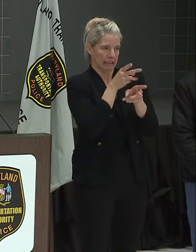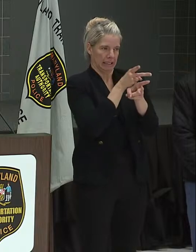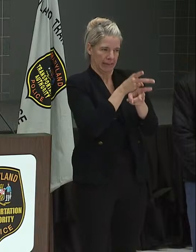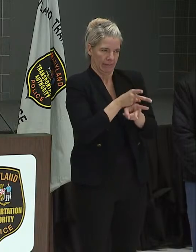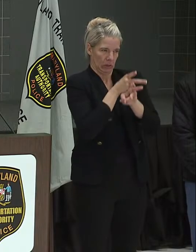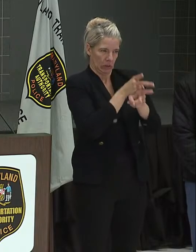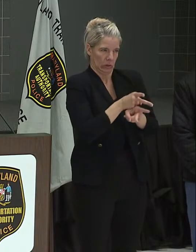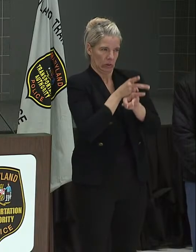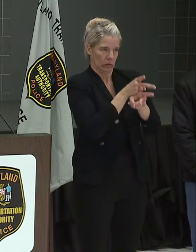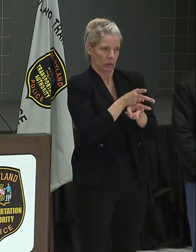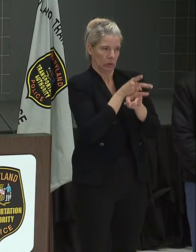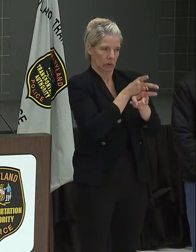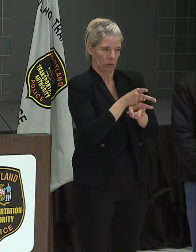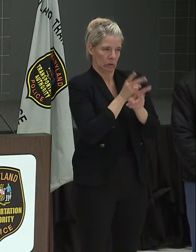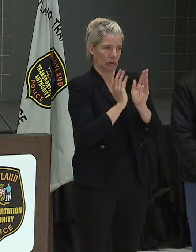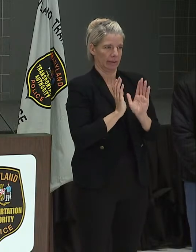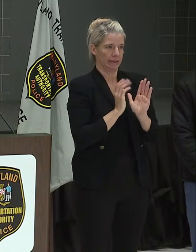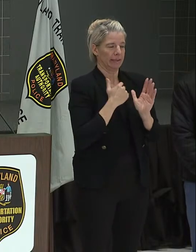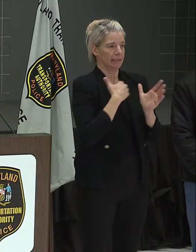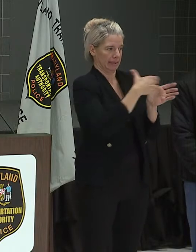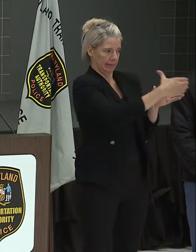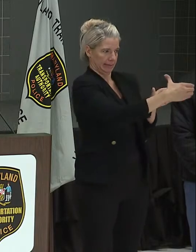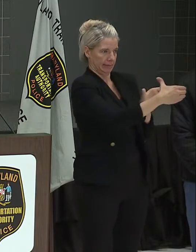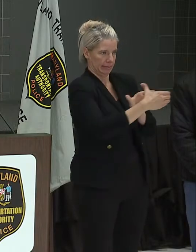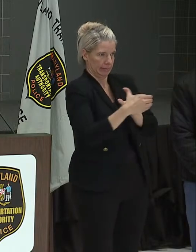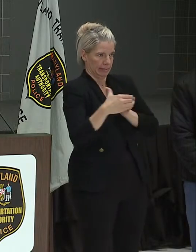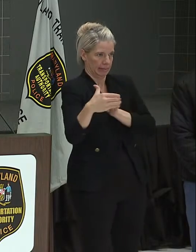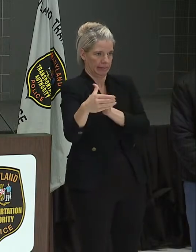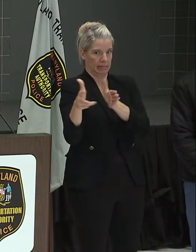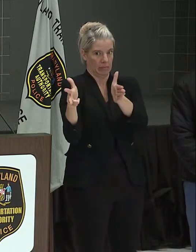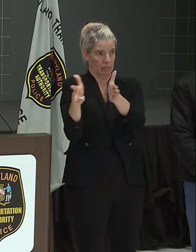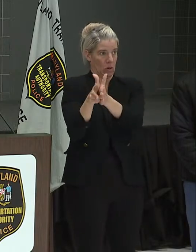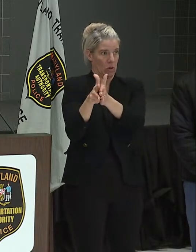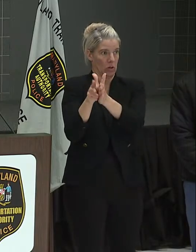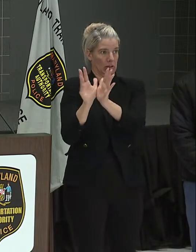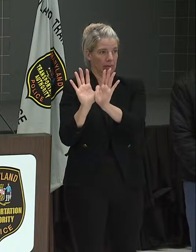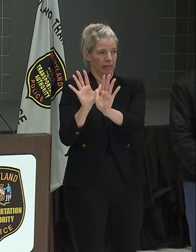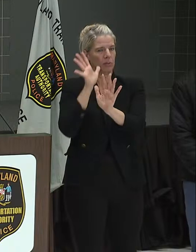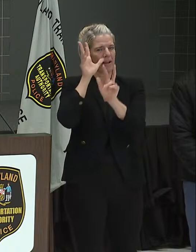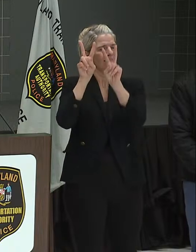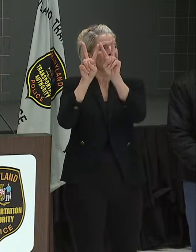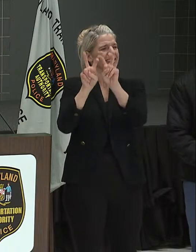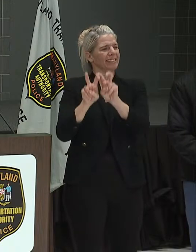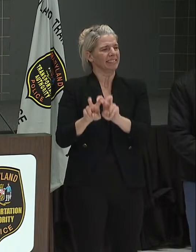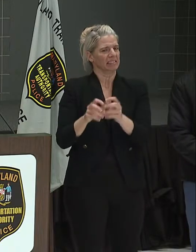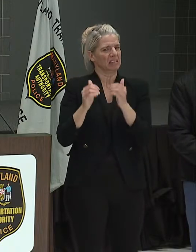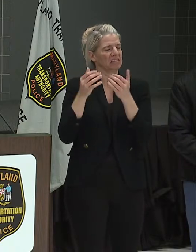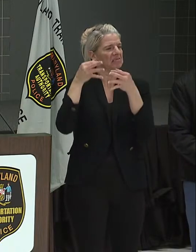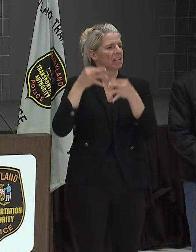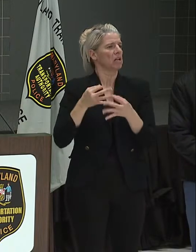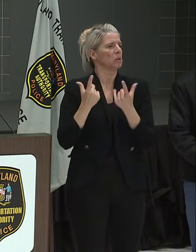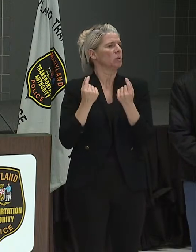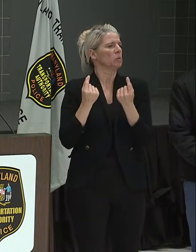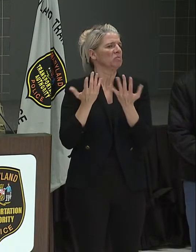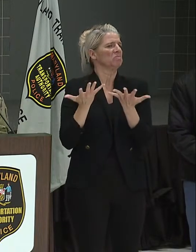returned to a location in the port of Baltimore where it'll be assessed for final disposition by the shipper.